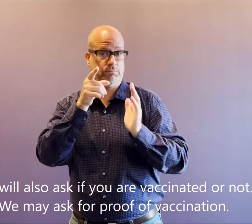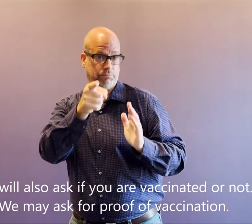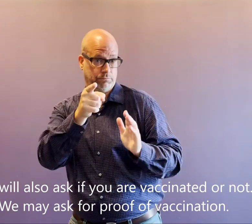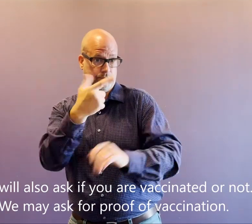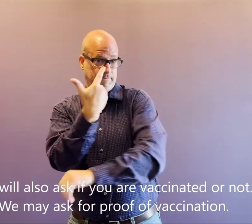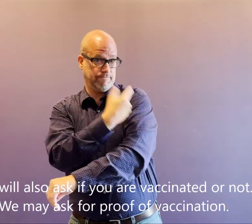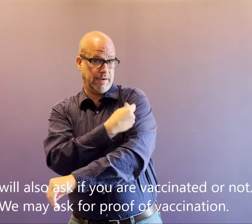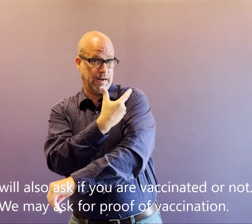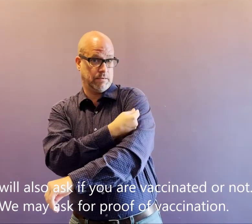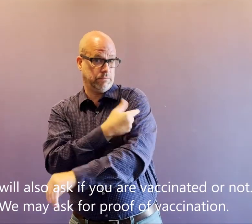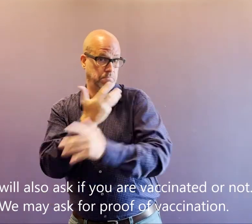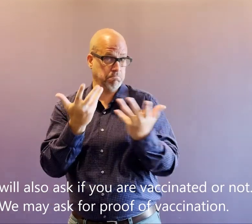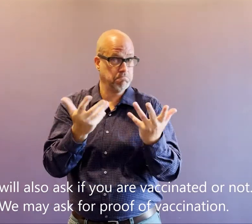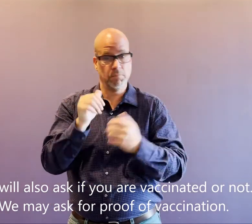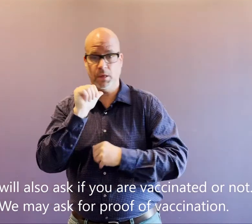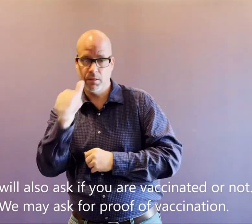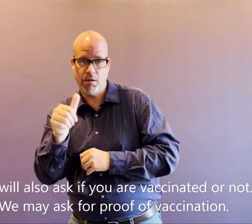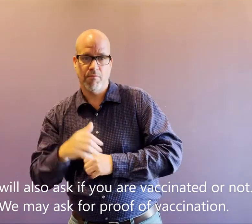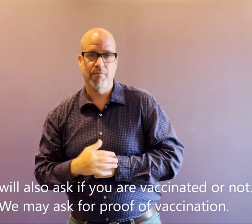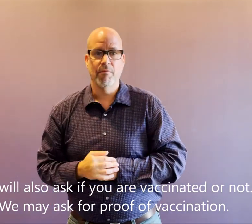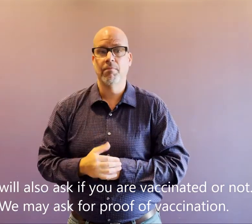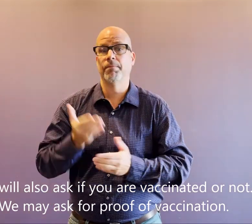We will also ask if you are vaccinated or not.